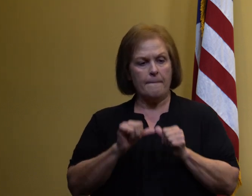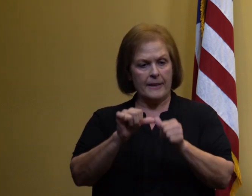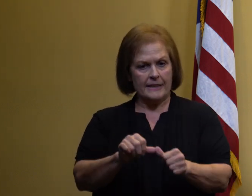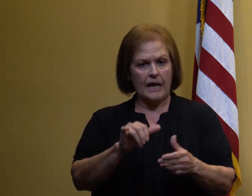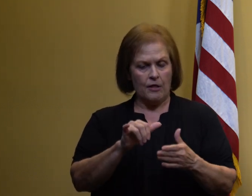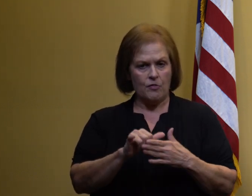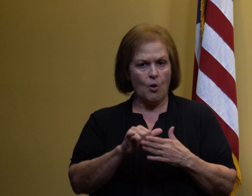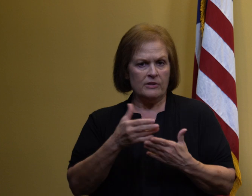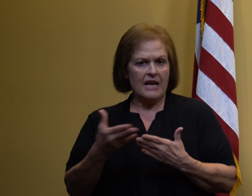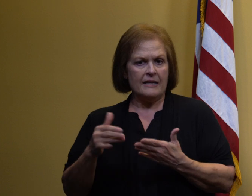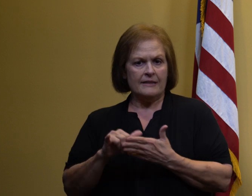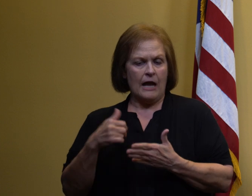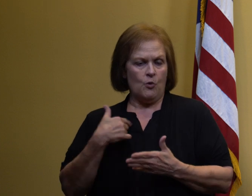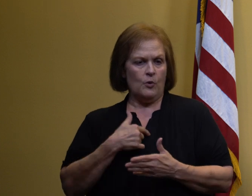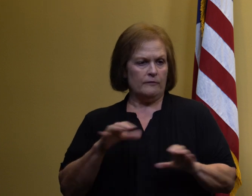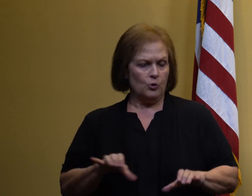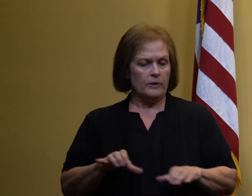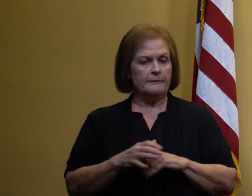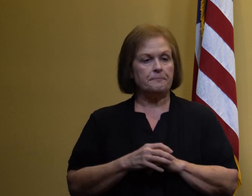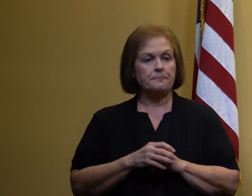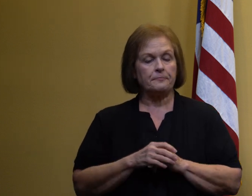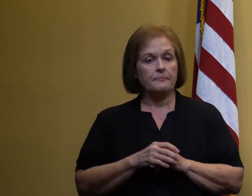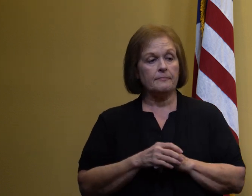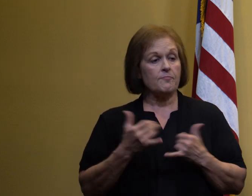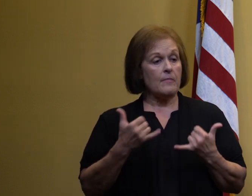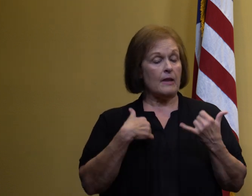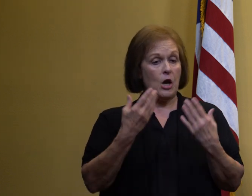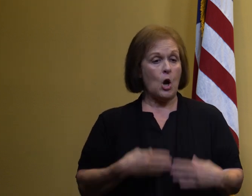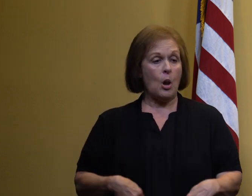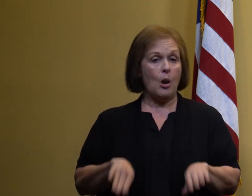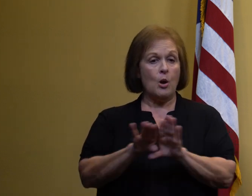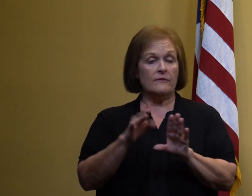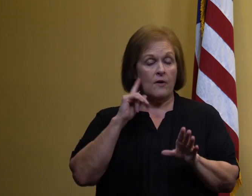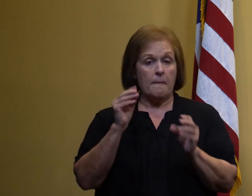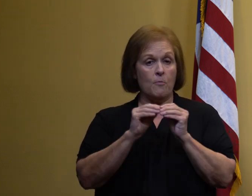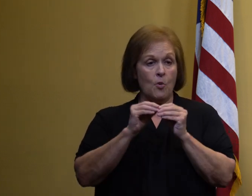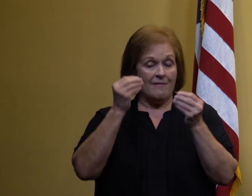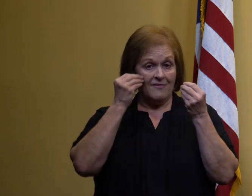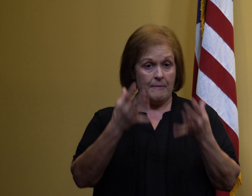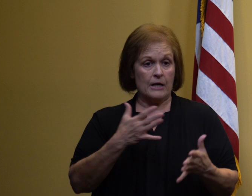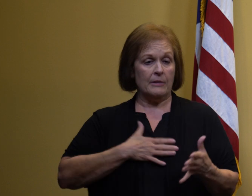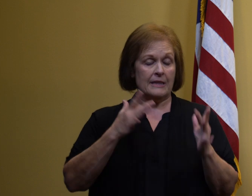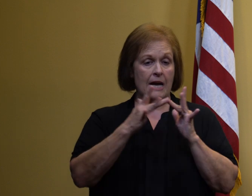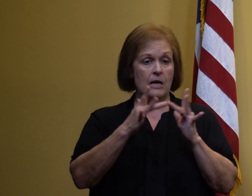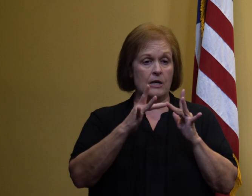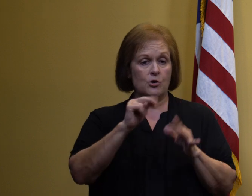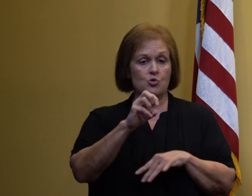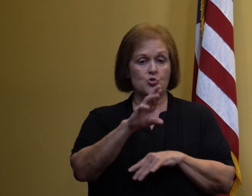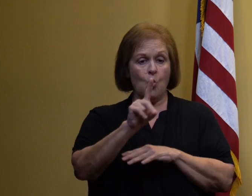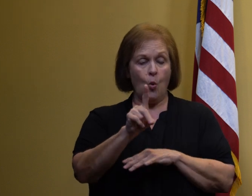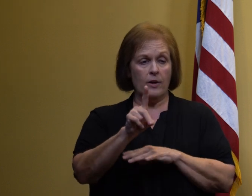these investments that we're making. So I'm going to just close on. For more information, please contact